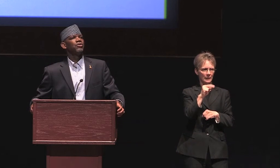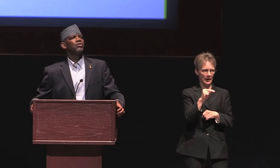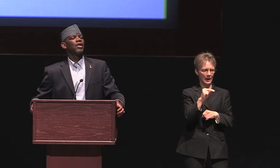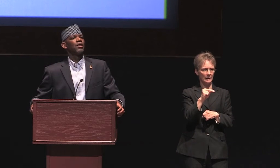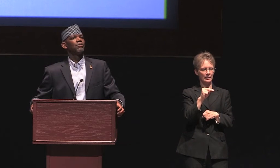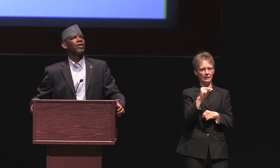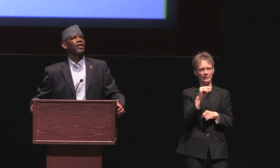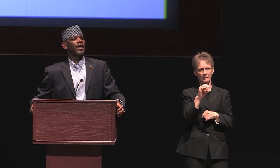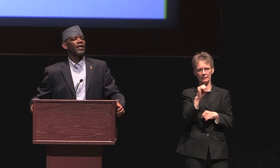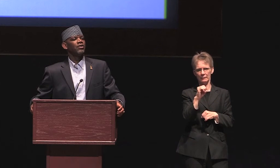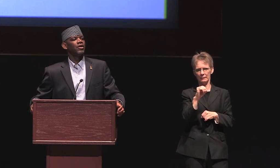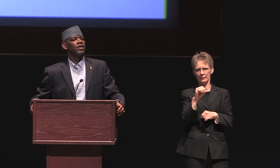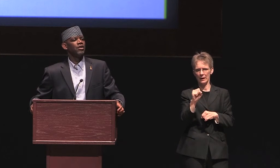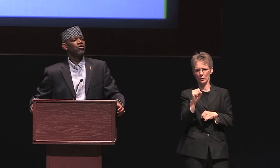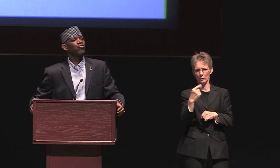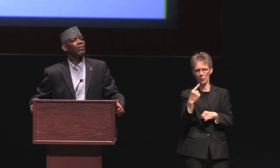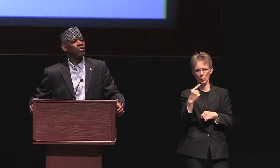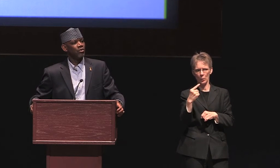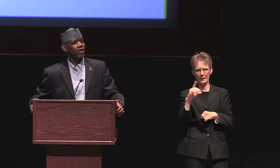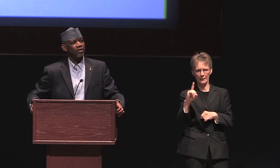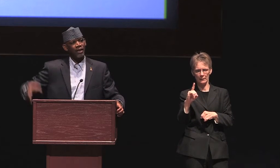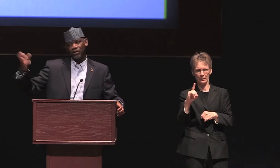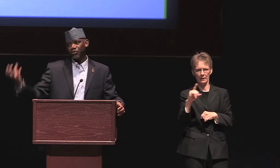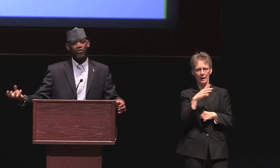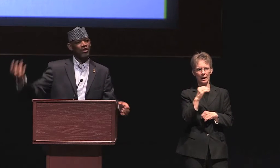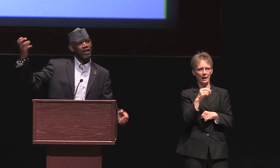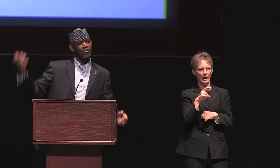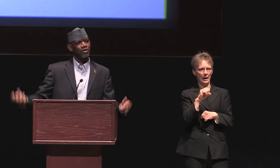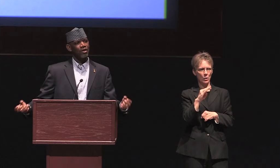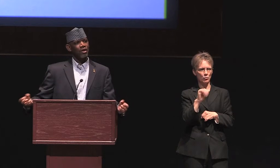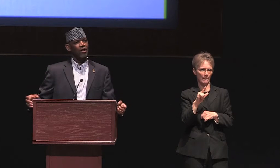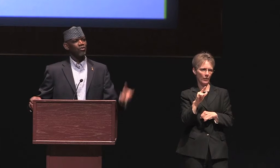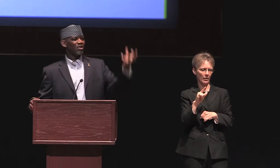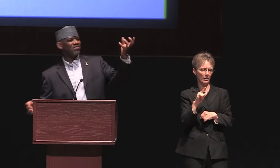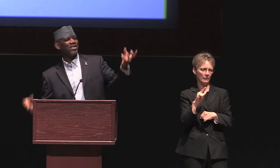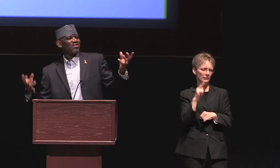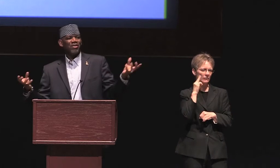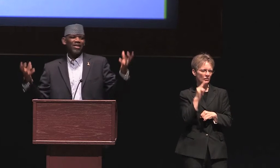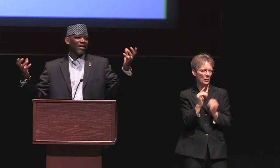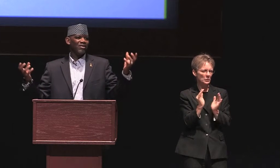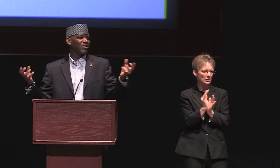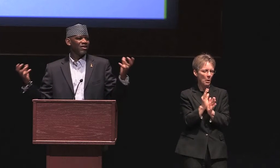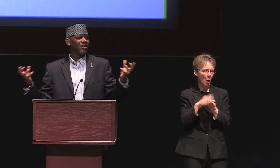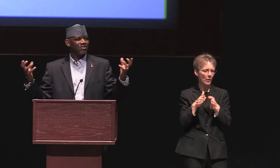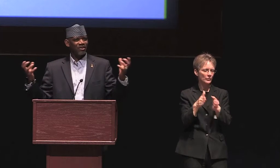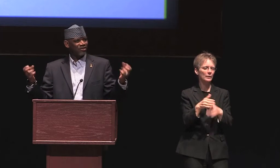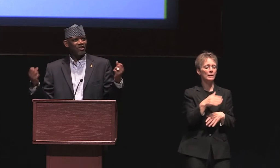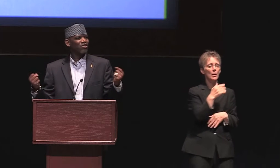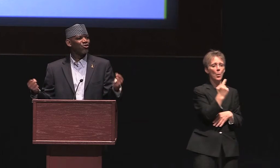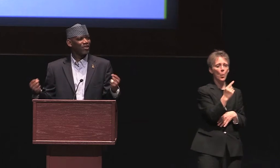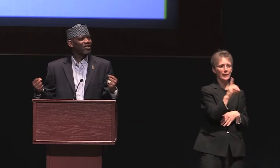I use a Canon EOS Rebel as my little street camera. The 1V is big, heavy.